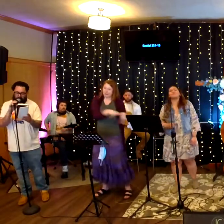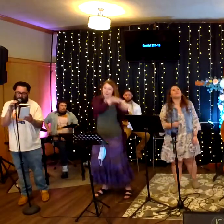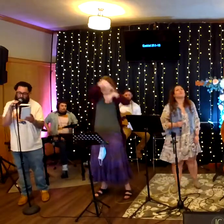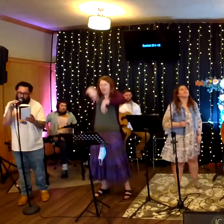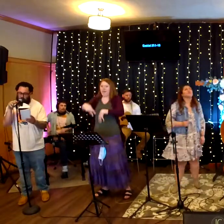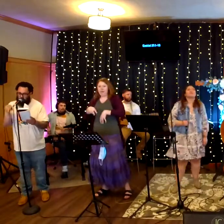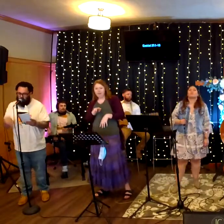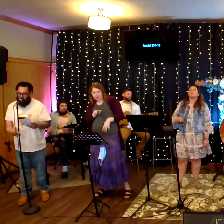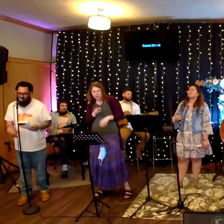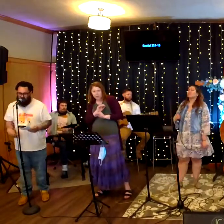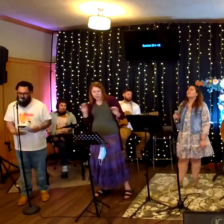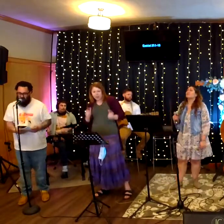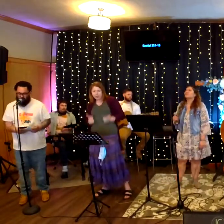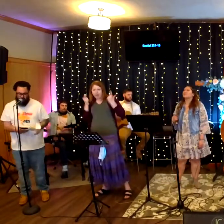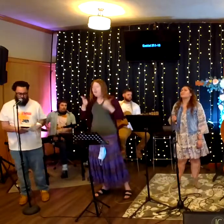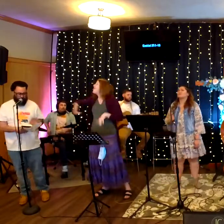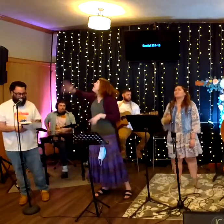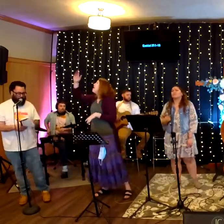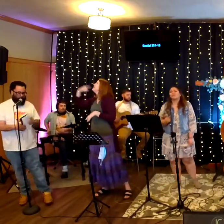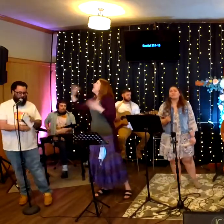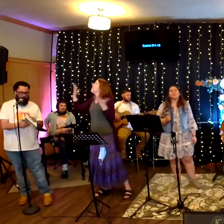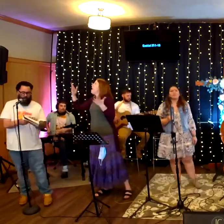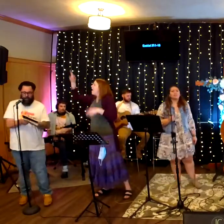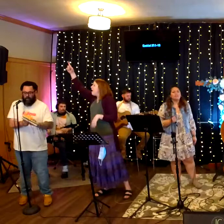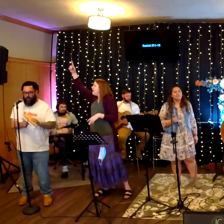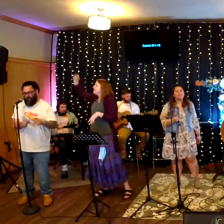no life in them. The Lord said,